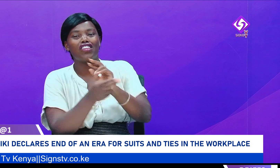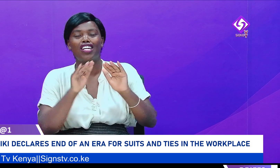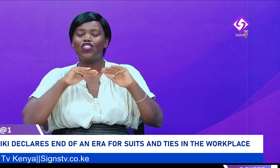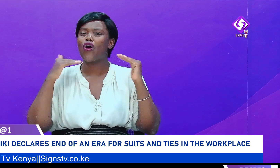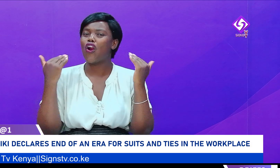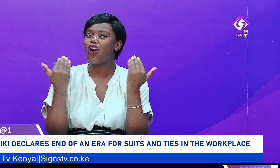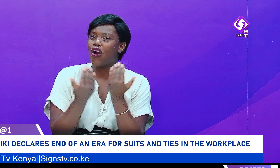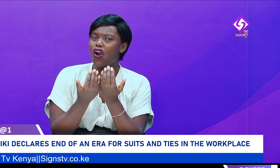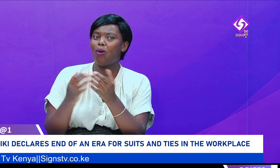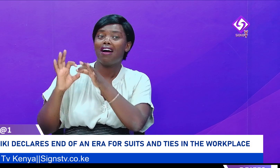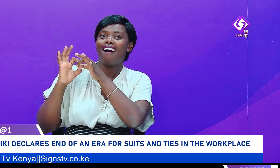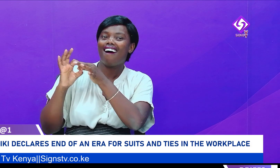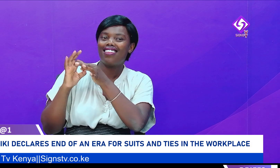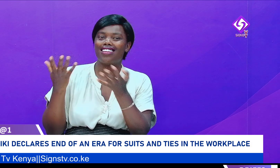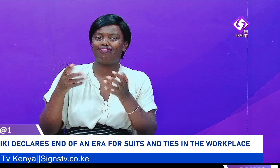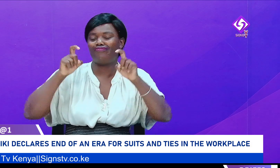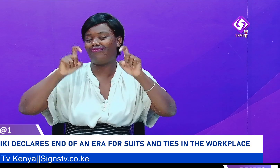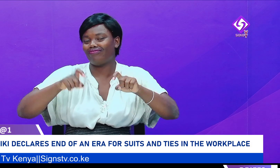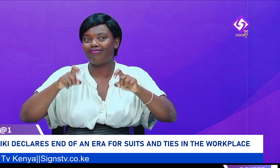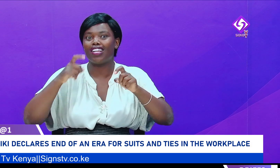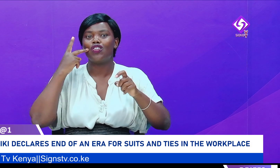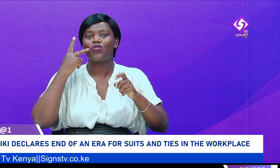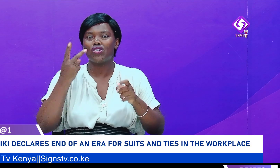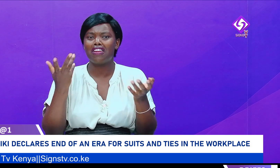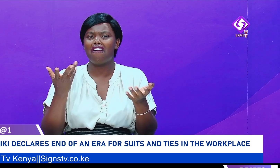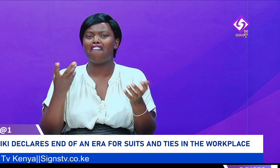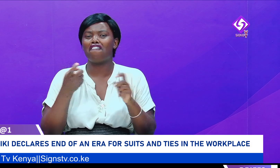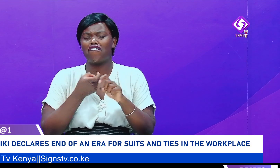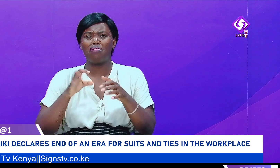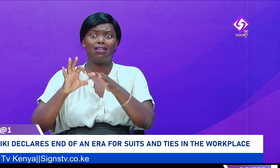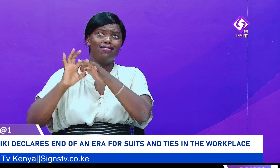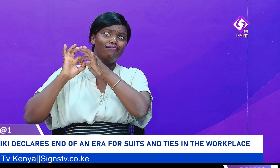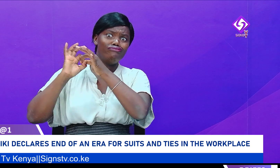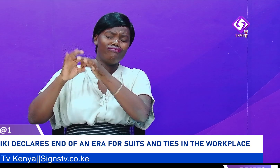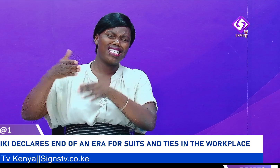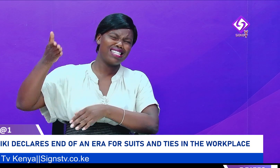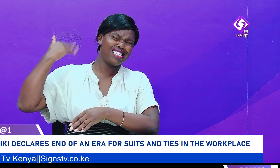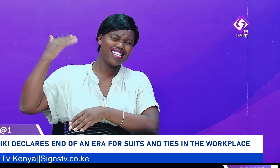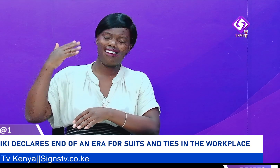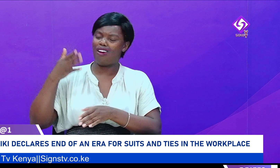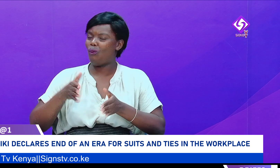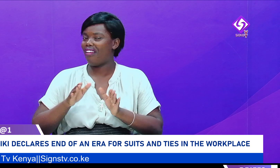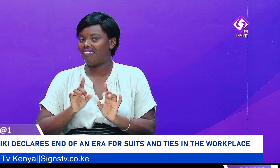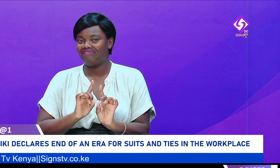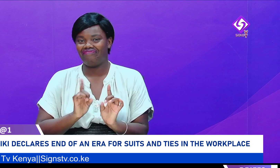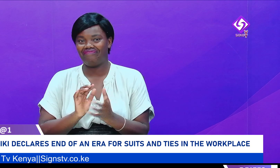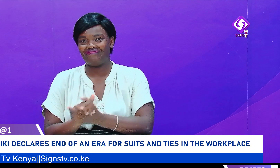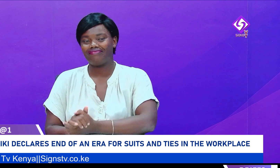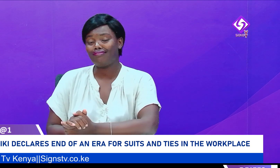He implied that the modern work environments and evolving global trends